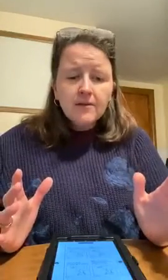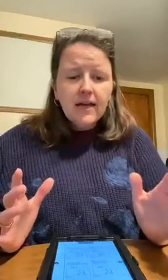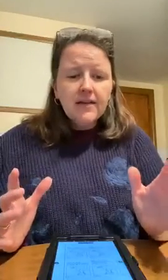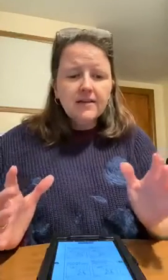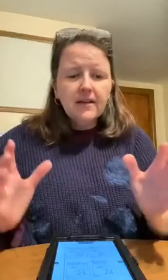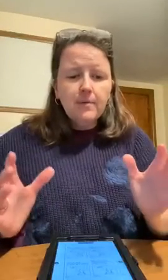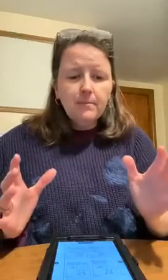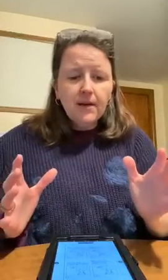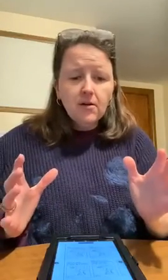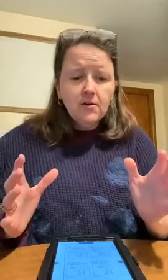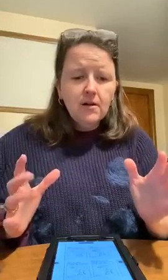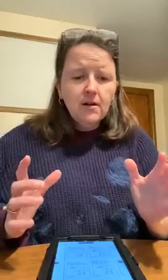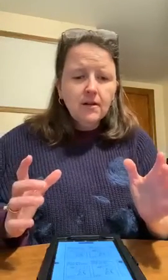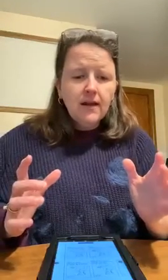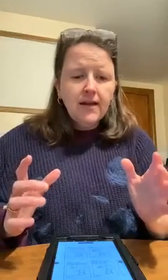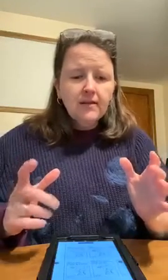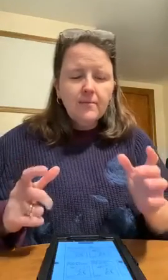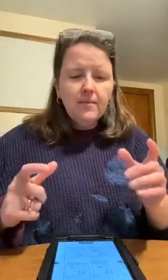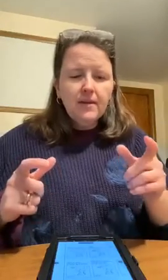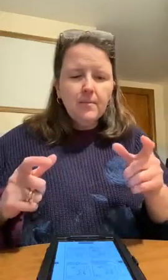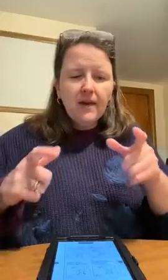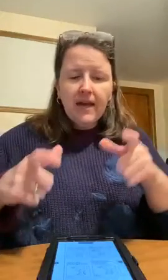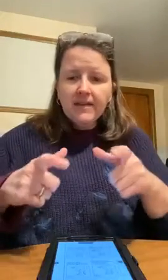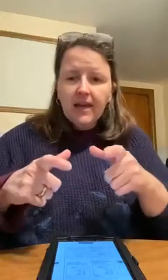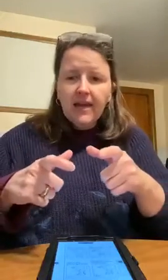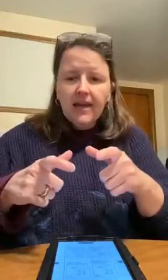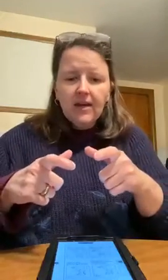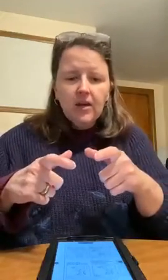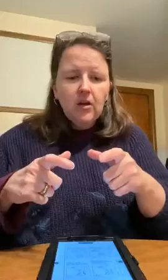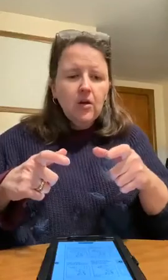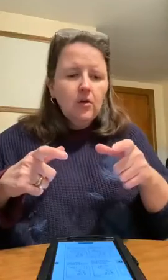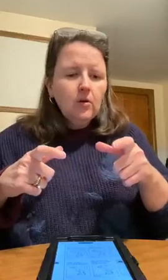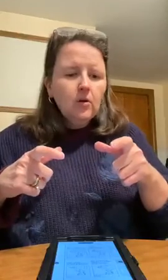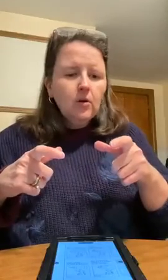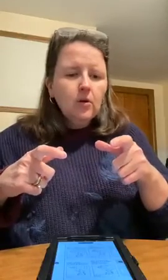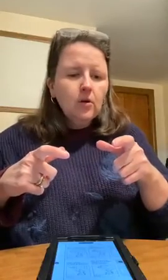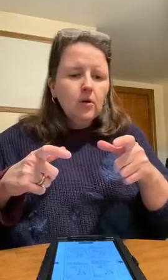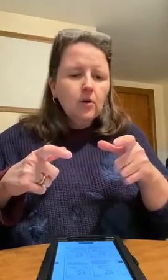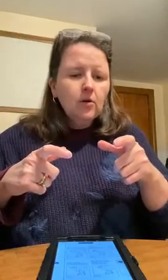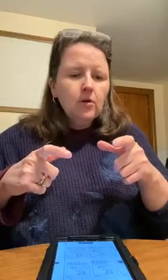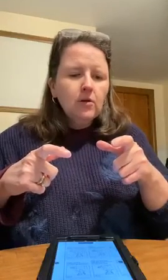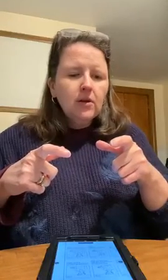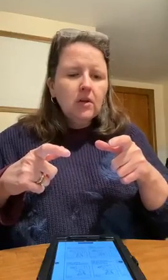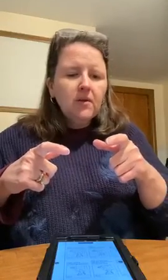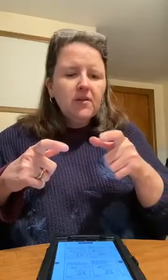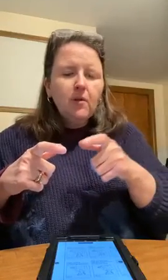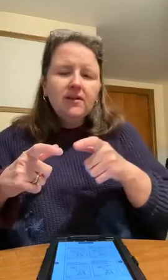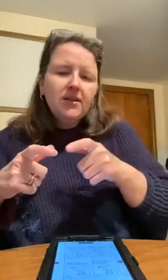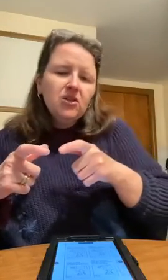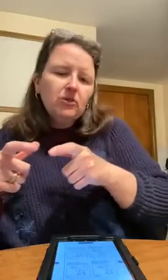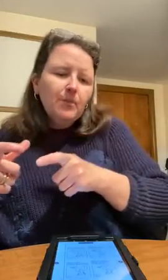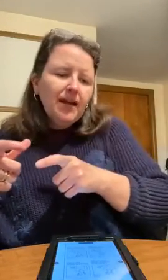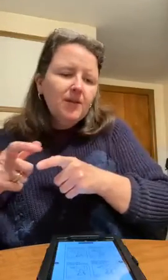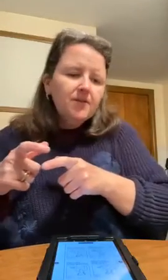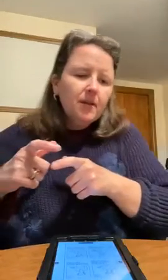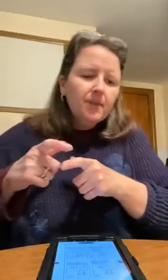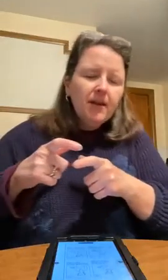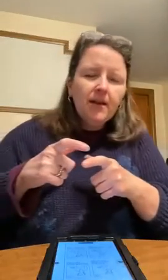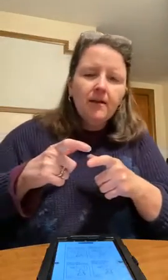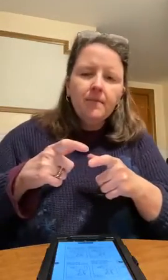it's a little bit bigger, like maybe a pancake or, a small dish or a plate or something.